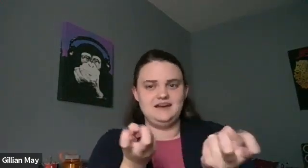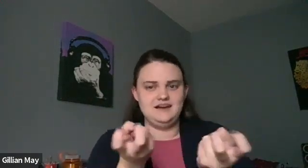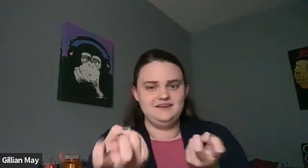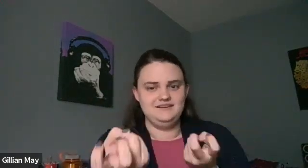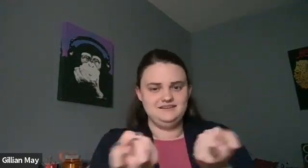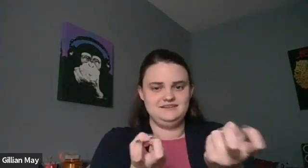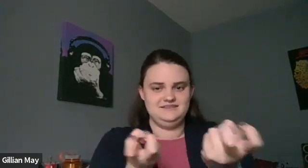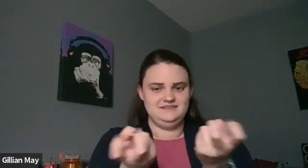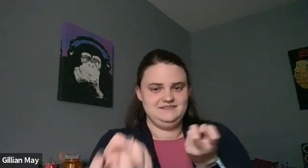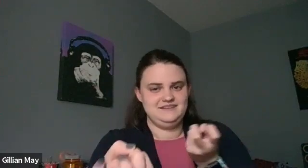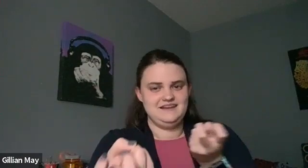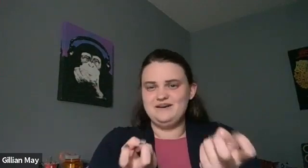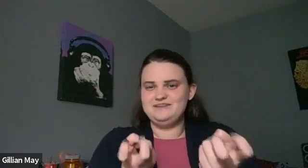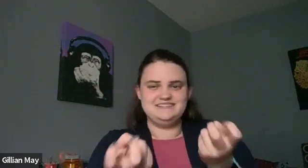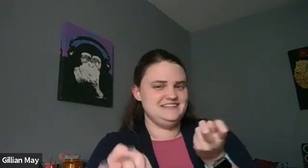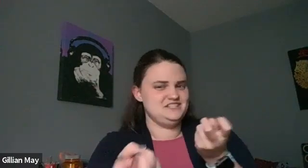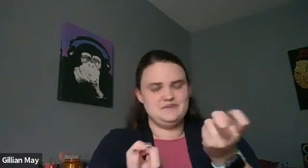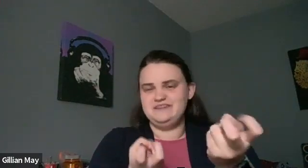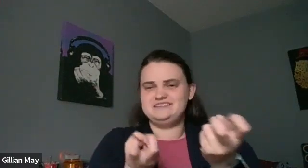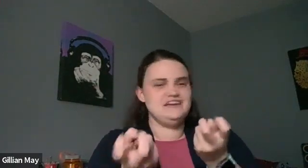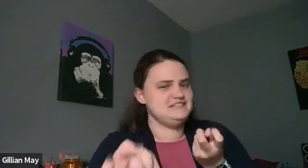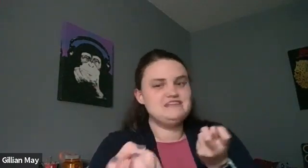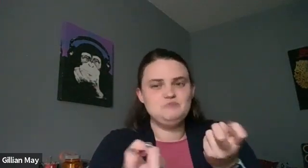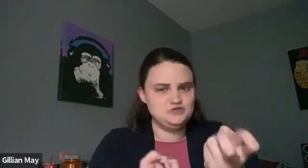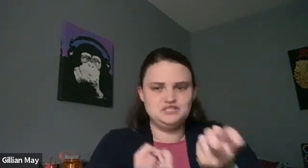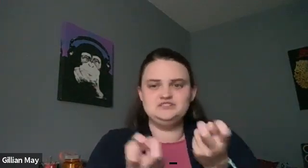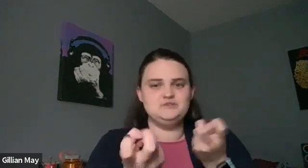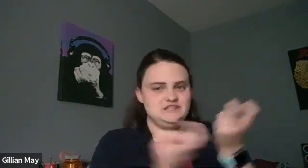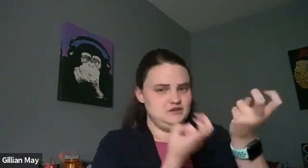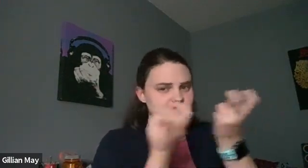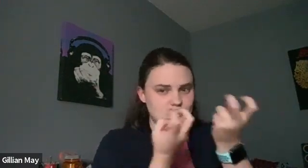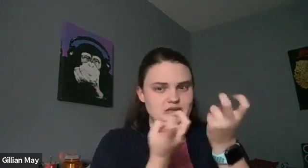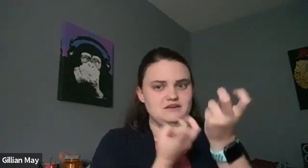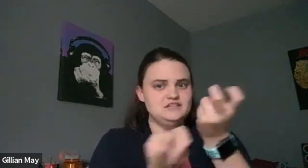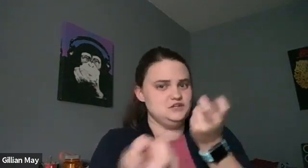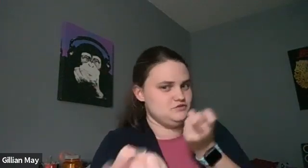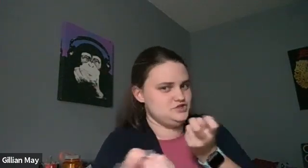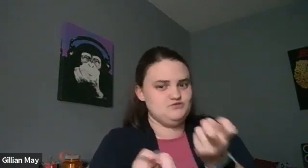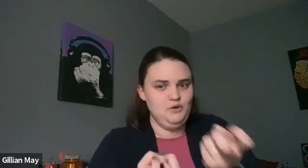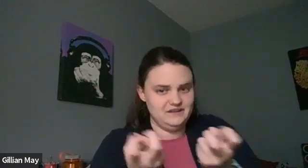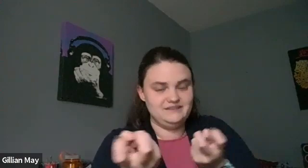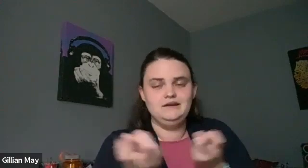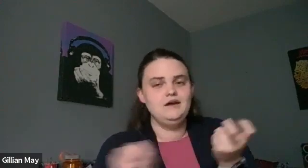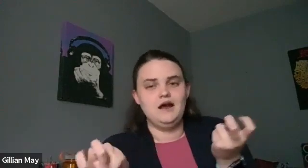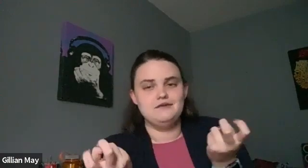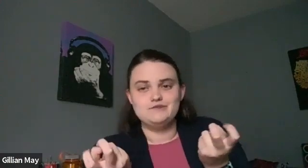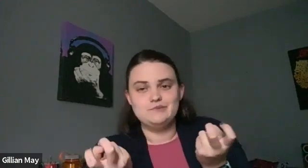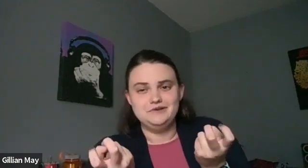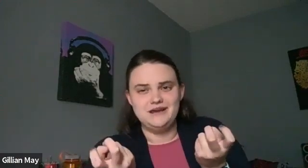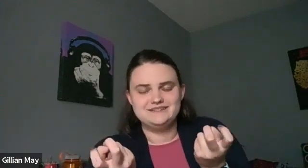Yeah. I always think it's just, it's like the motion you do. It's like you got your wheels and you're just rolling. I've never been good at